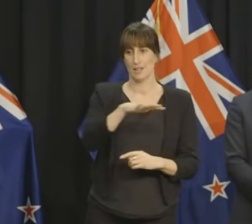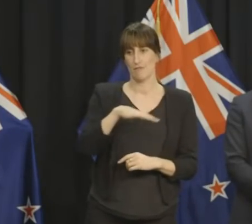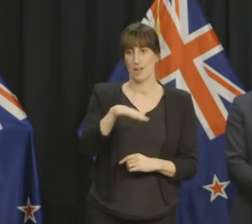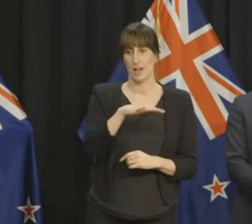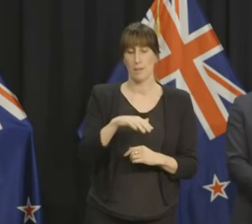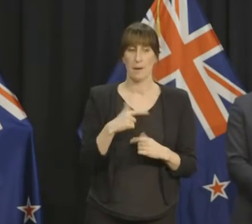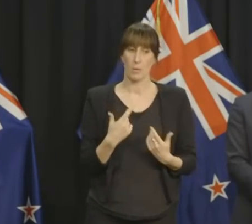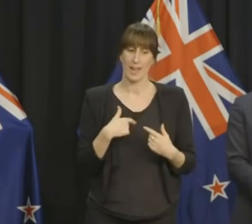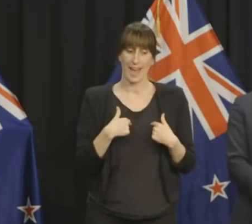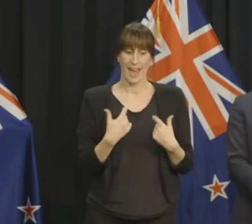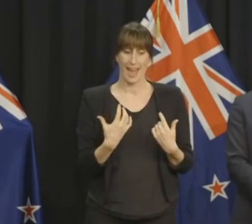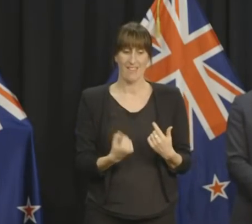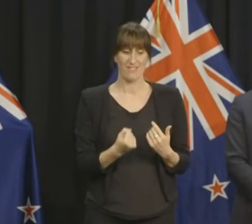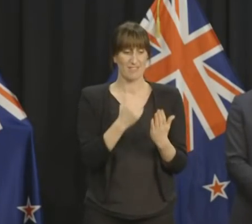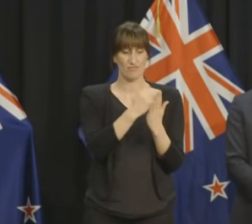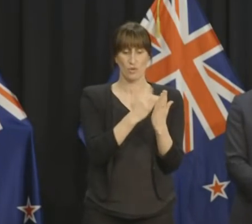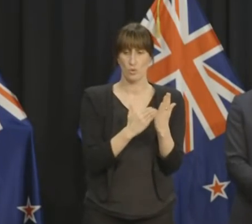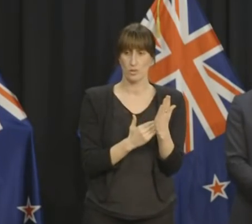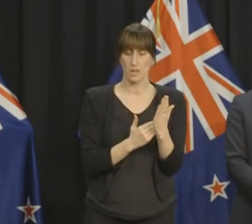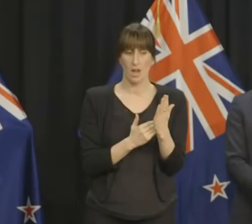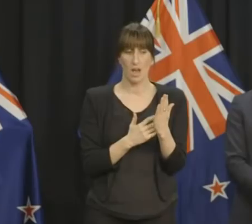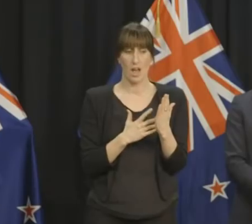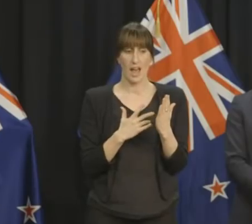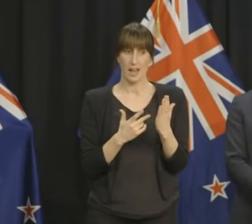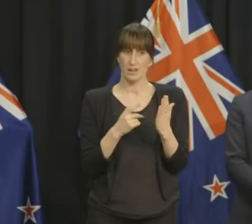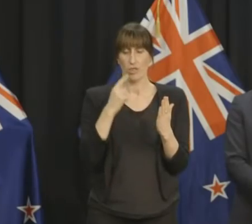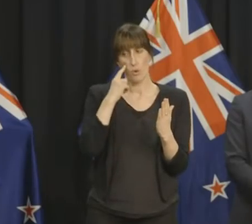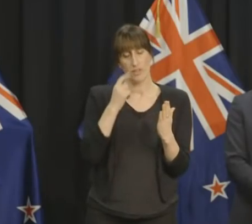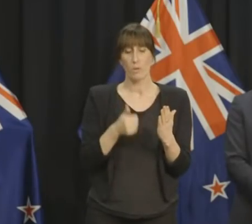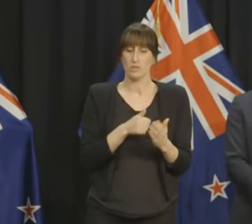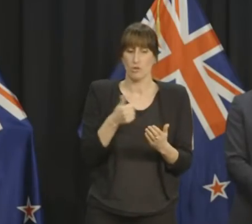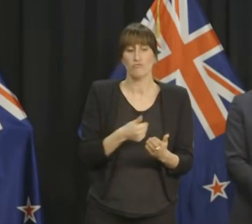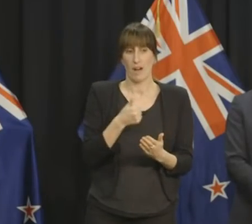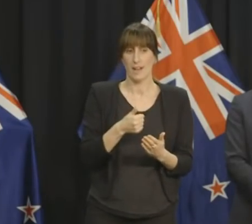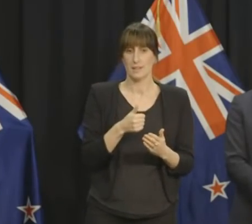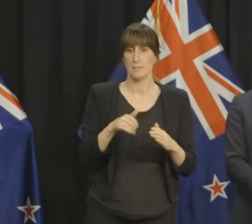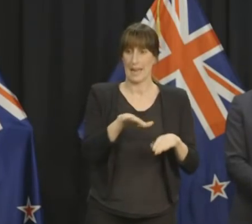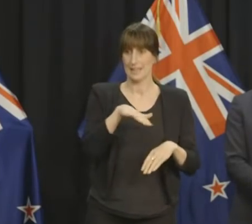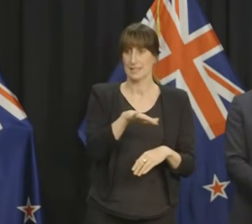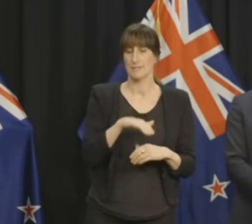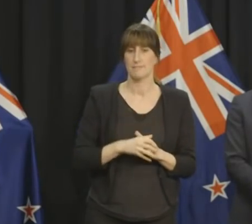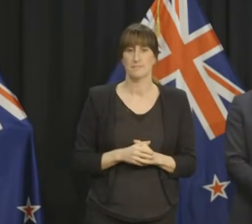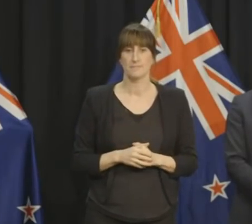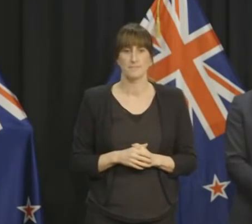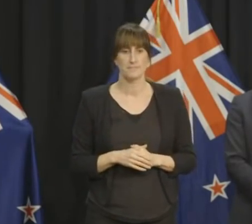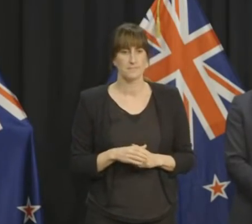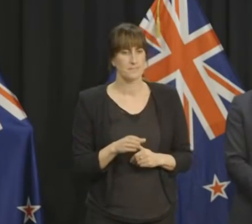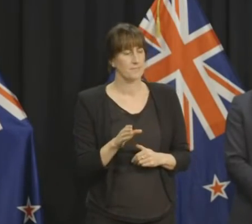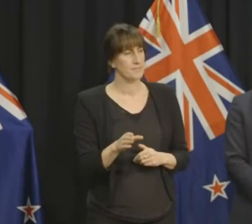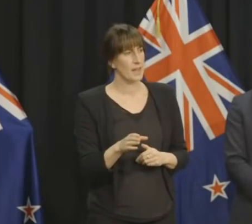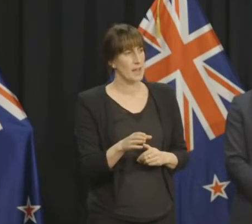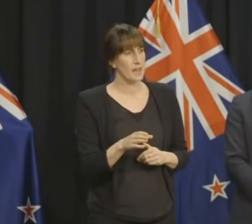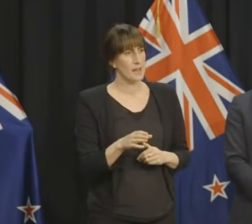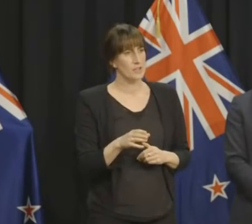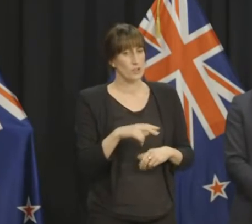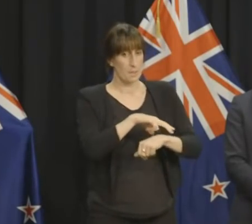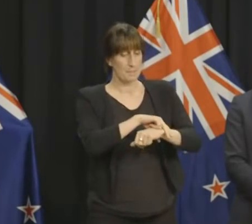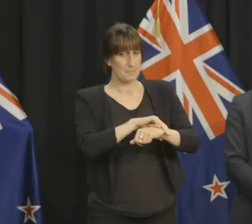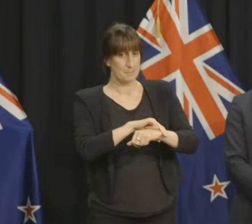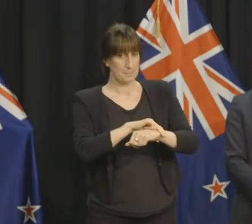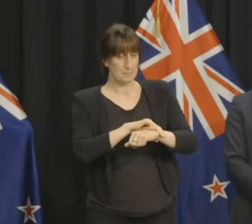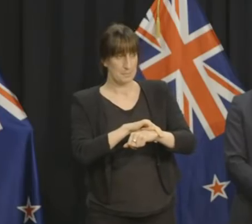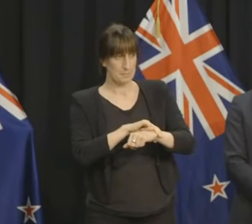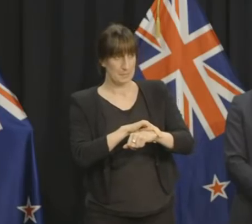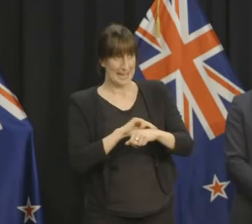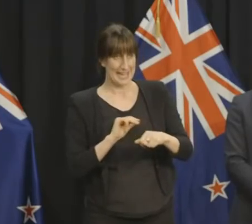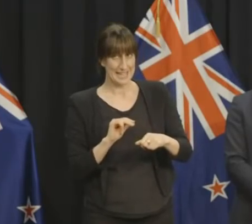with the procedures of the time, that was determined to be a suitable approach. Is it a police resourcing issue that is preventing